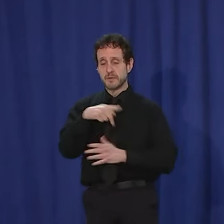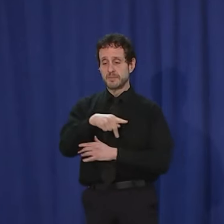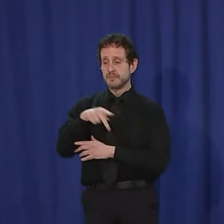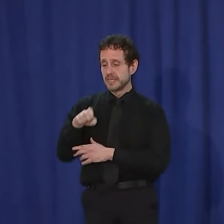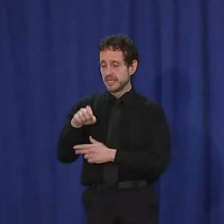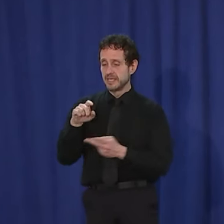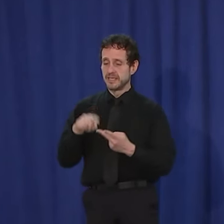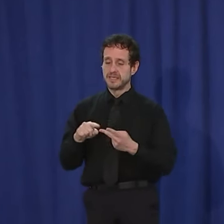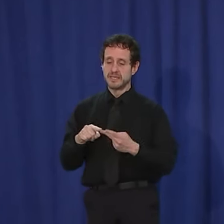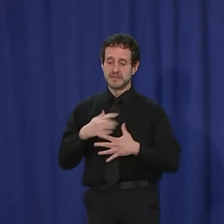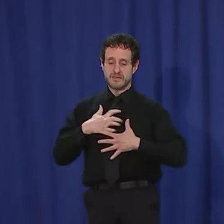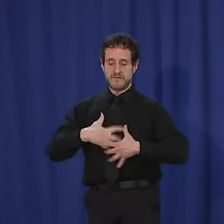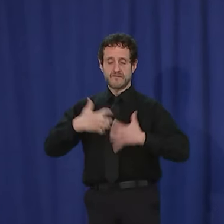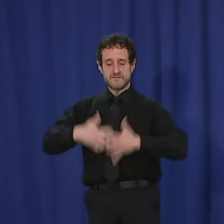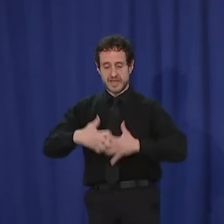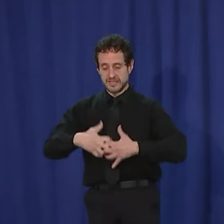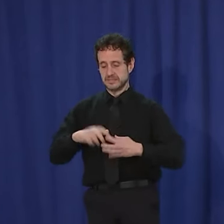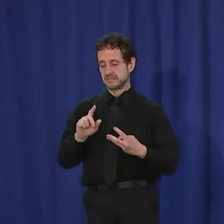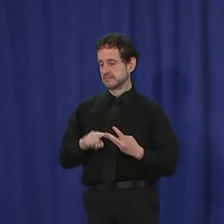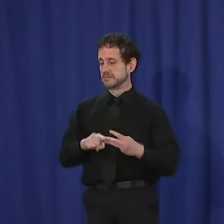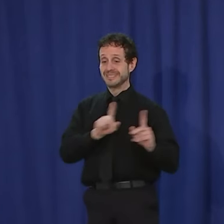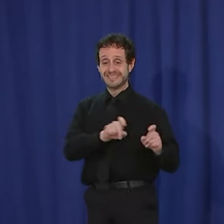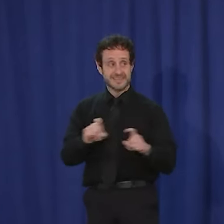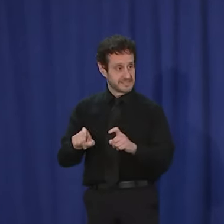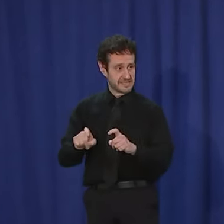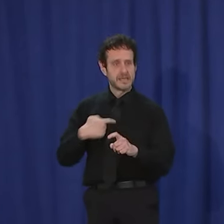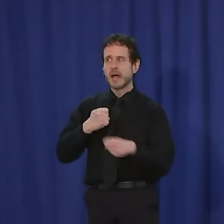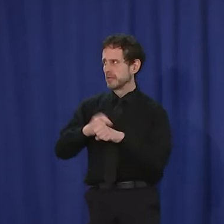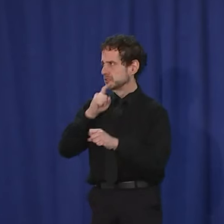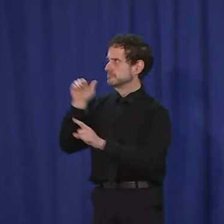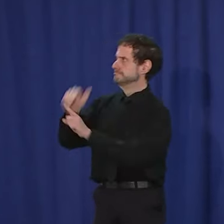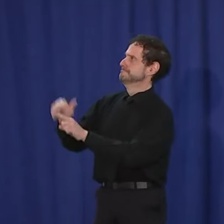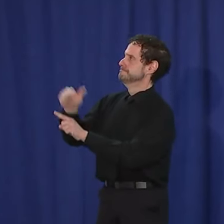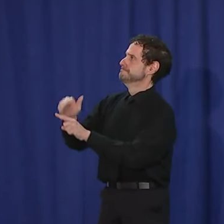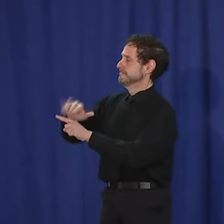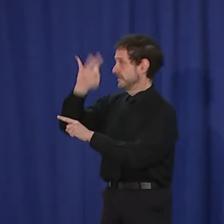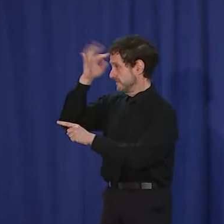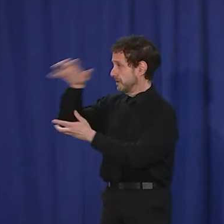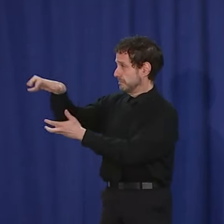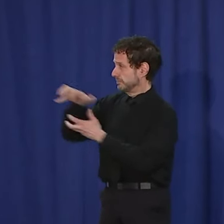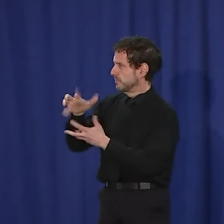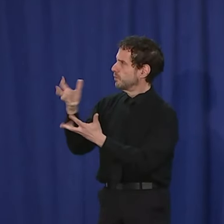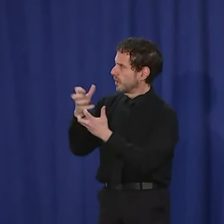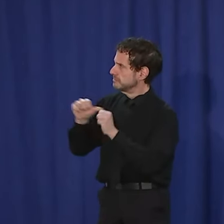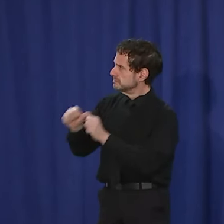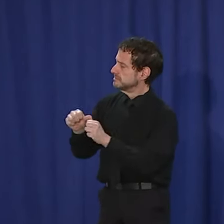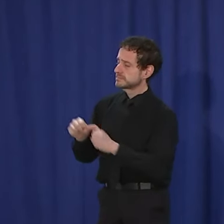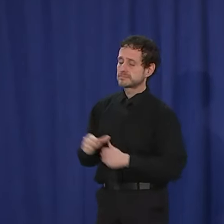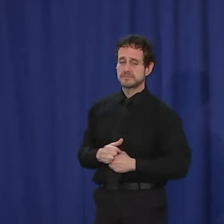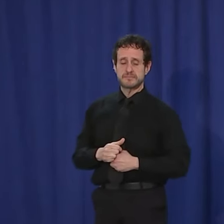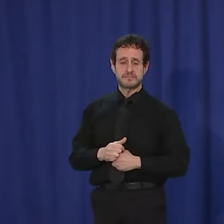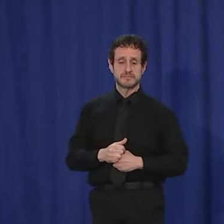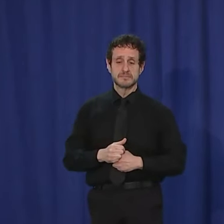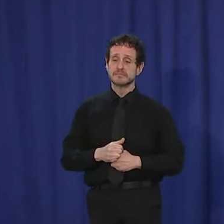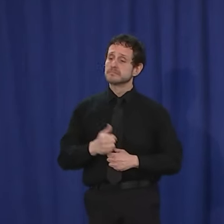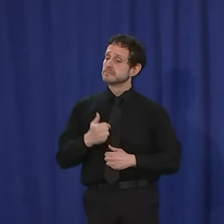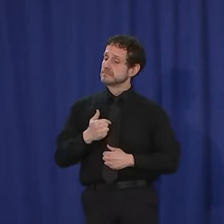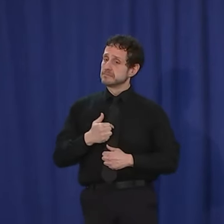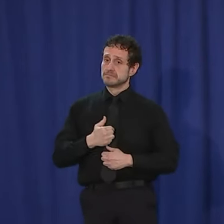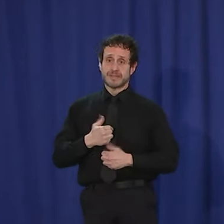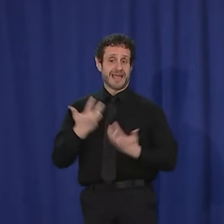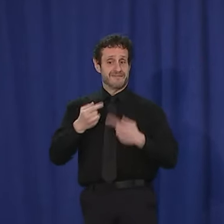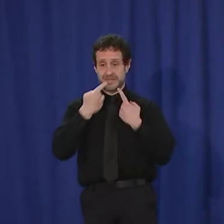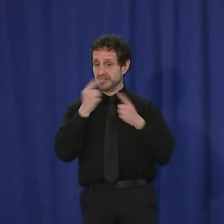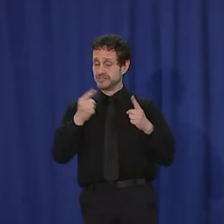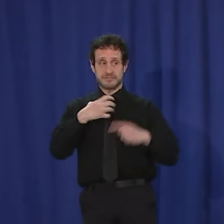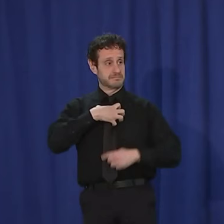vents, and testing. And also, I've been very outspoken, and I will continue to be, about the fact that the federal government needs